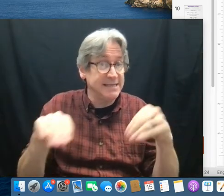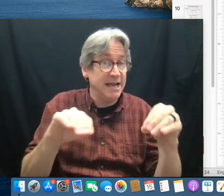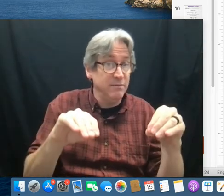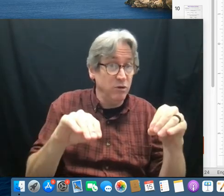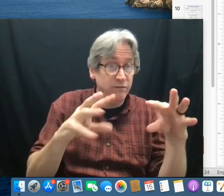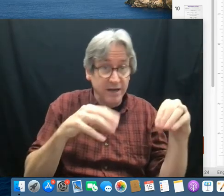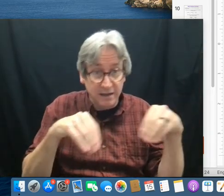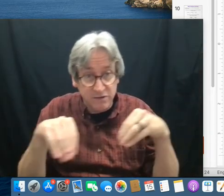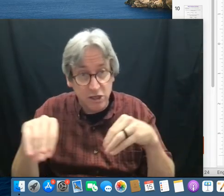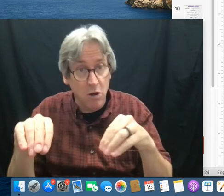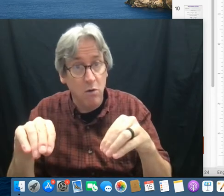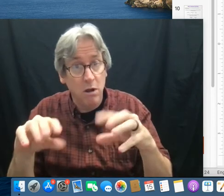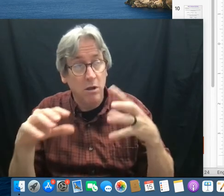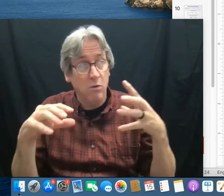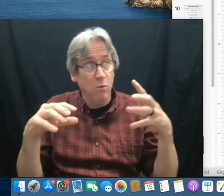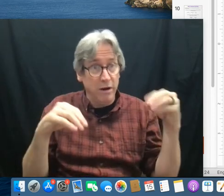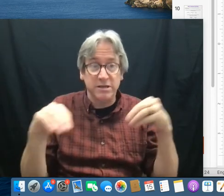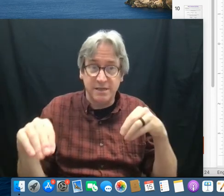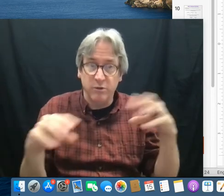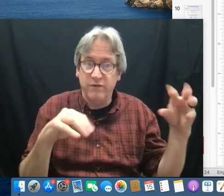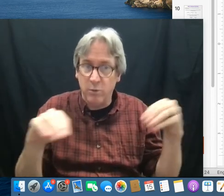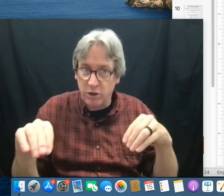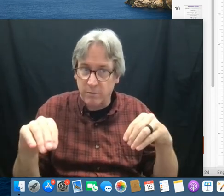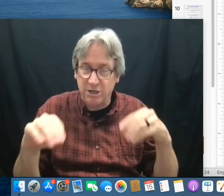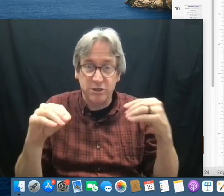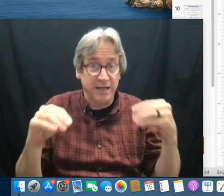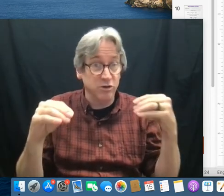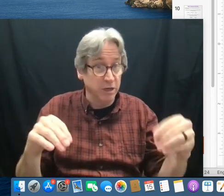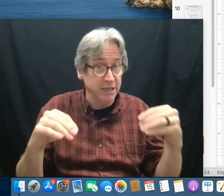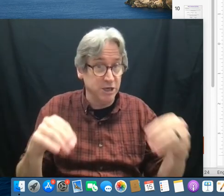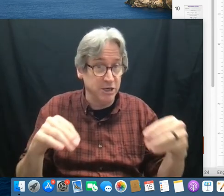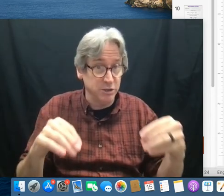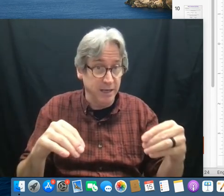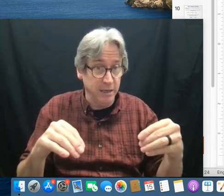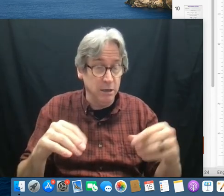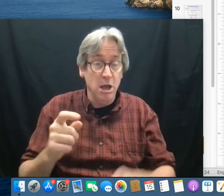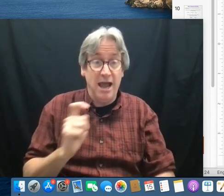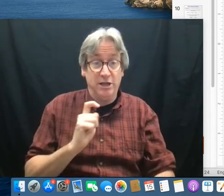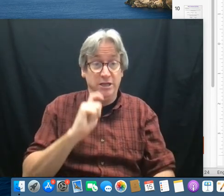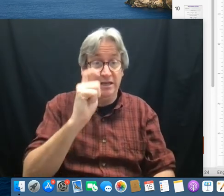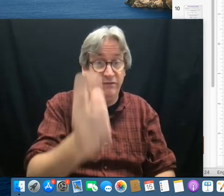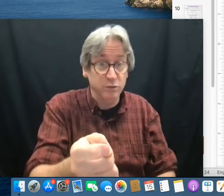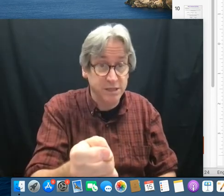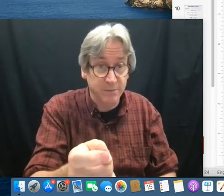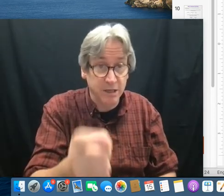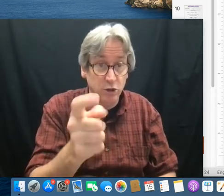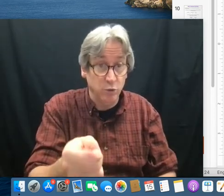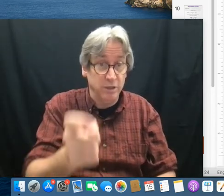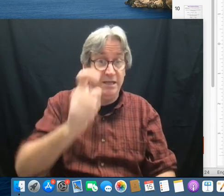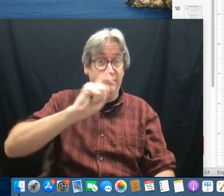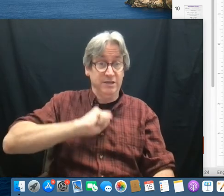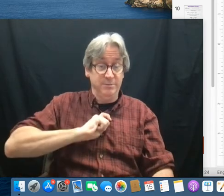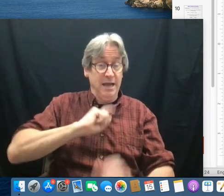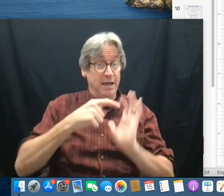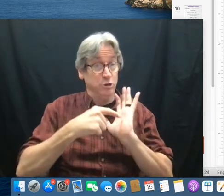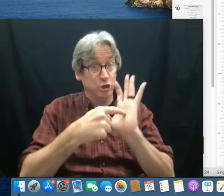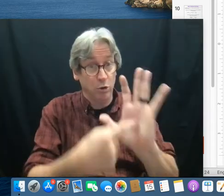lower half, the female signs. So mother, father. The sign for parents is this.